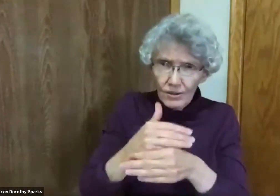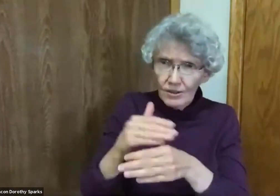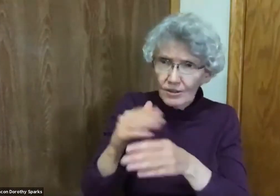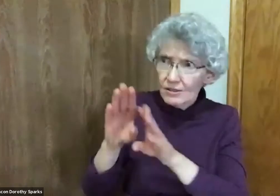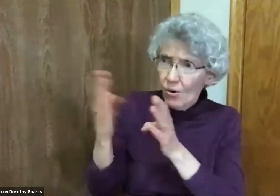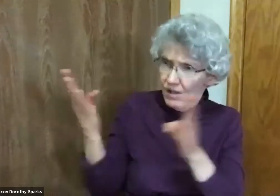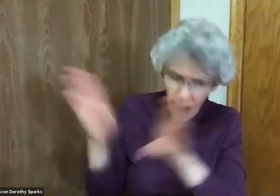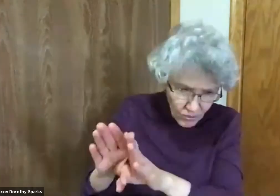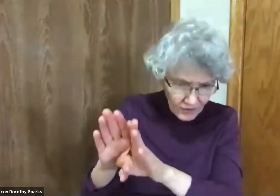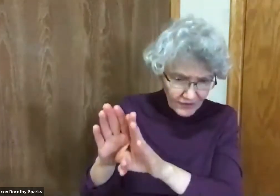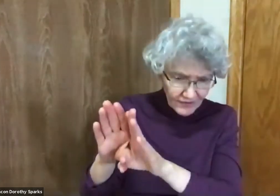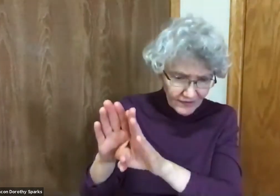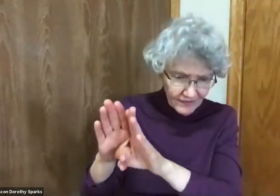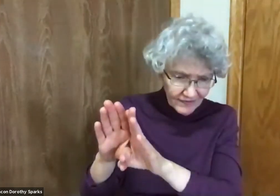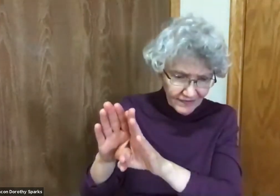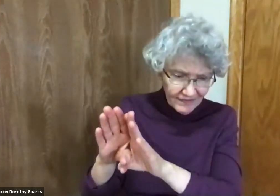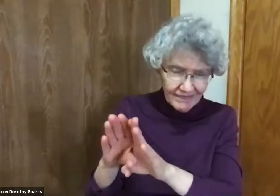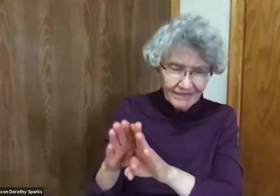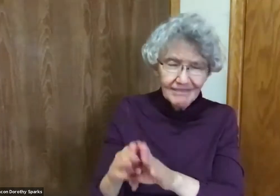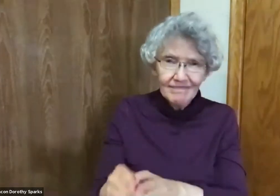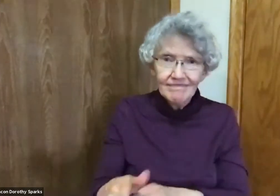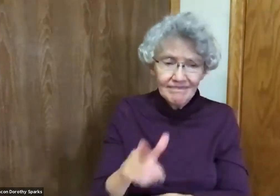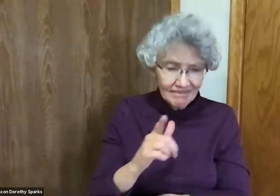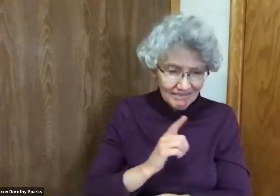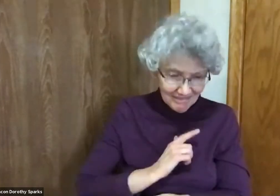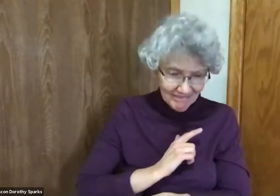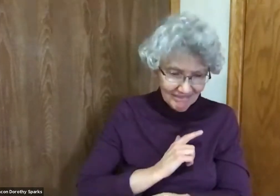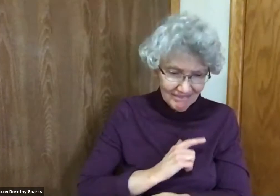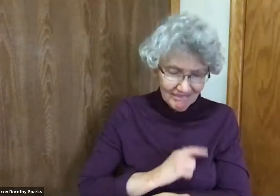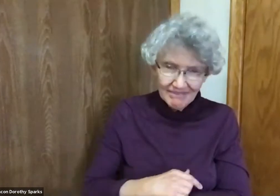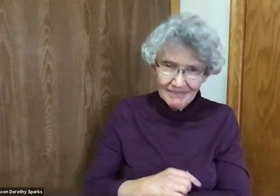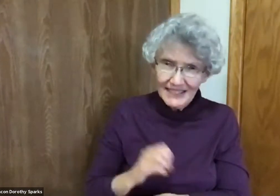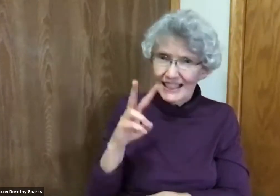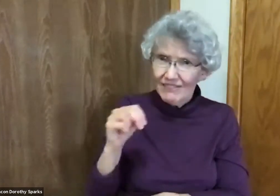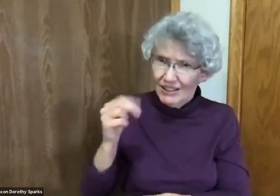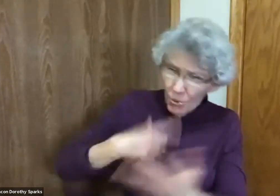So we close the windows and bolt the doors.